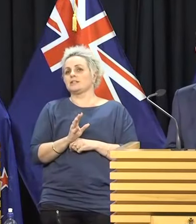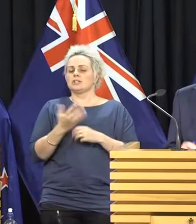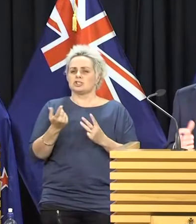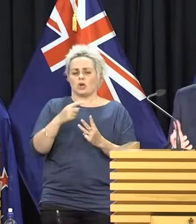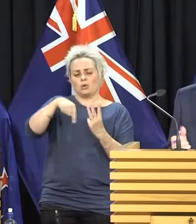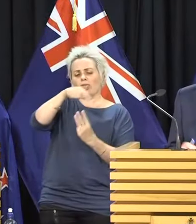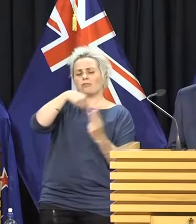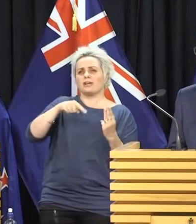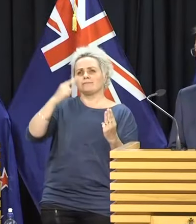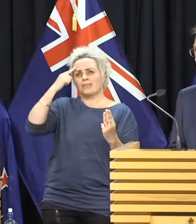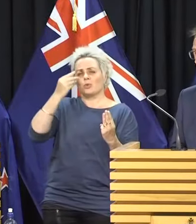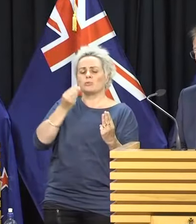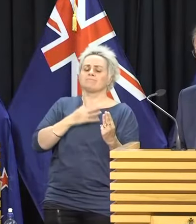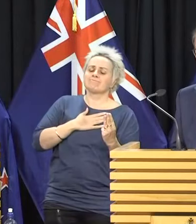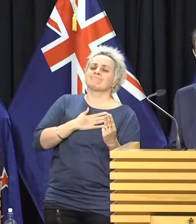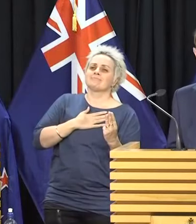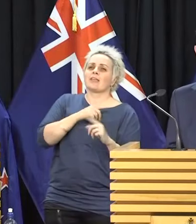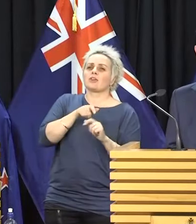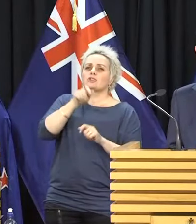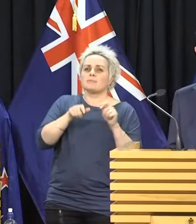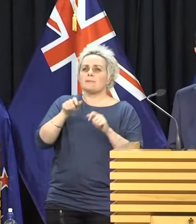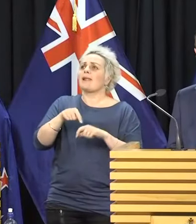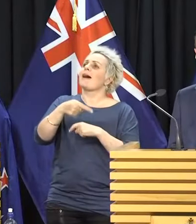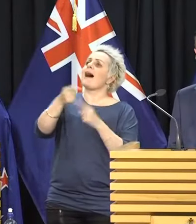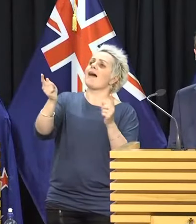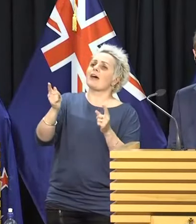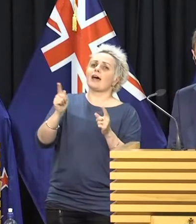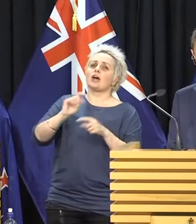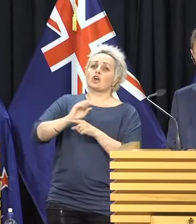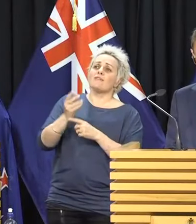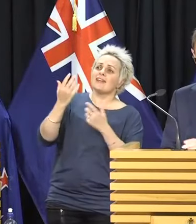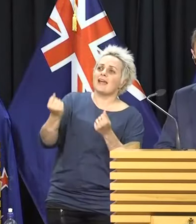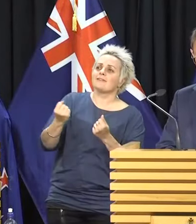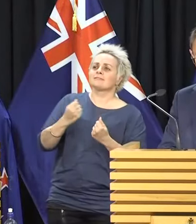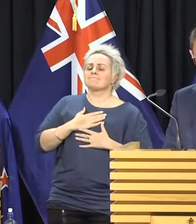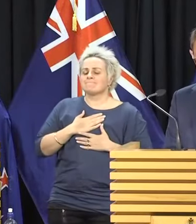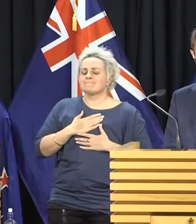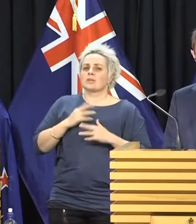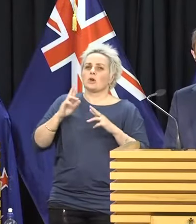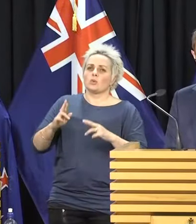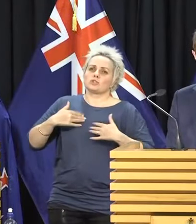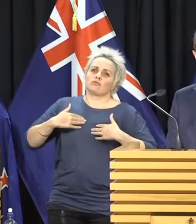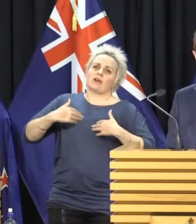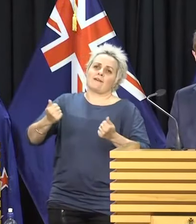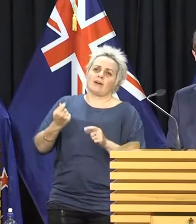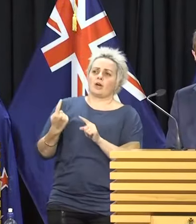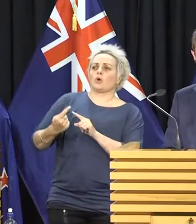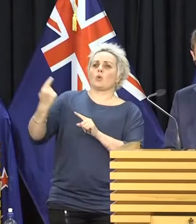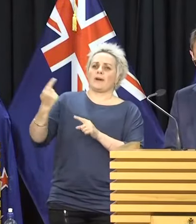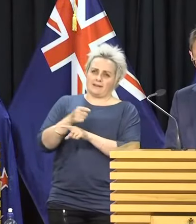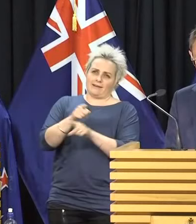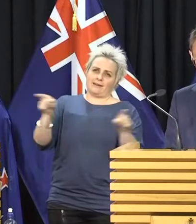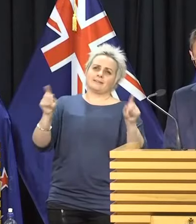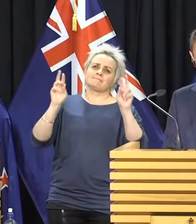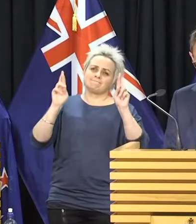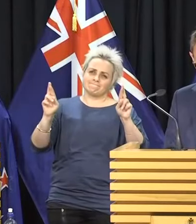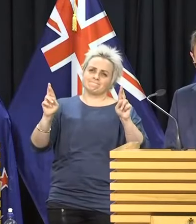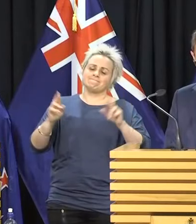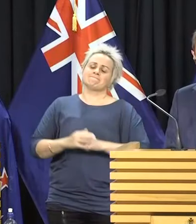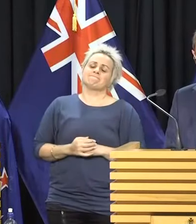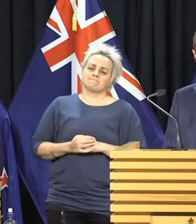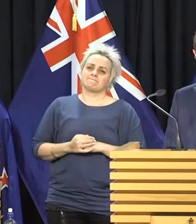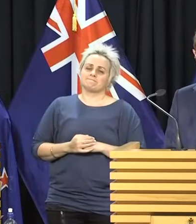3 people and our other people who have currently got COVID-19 infections, and we wish them swift recovery from those